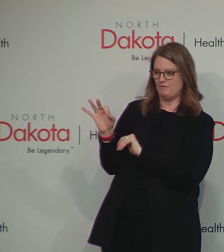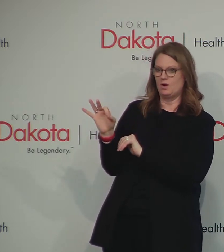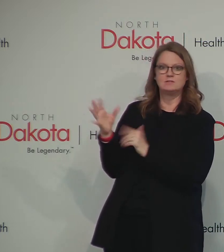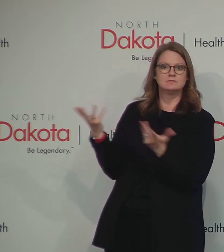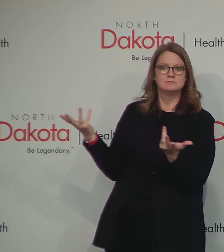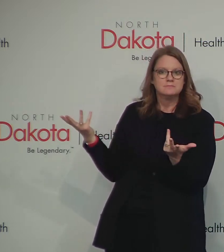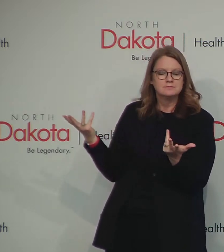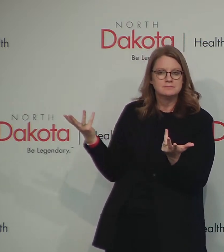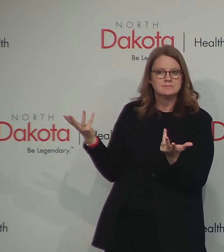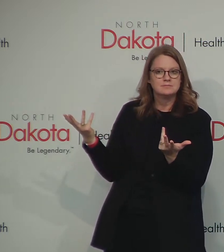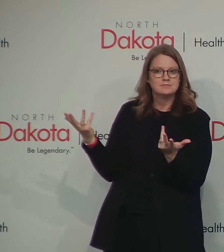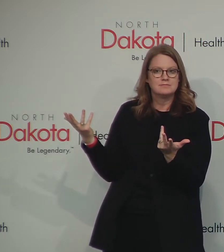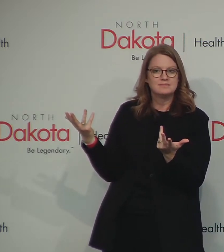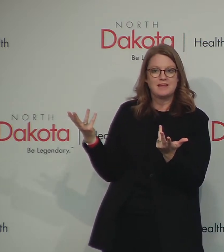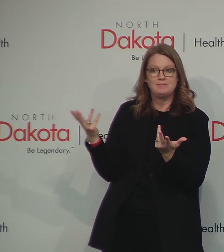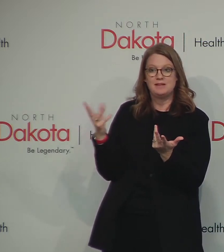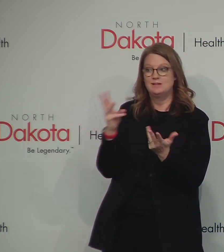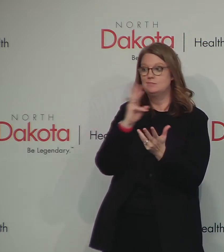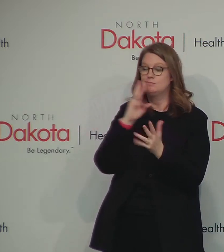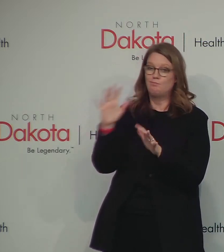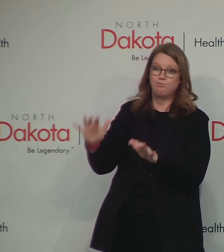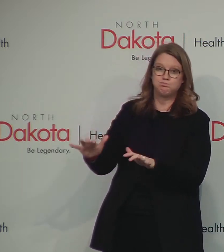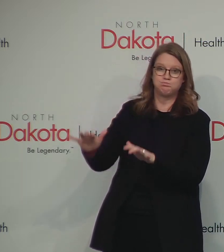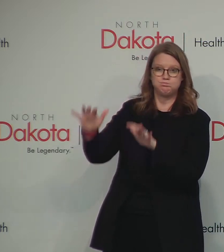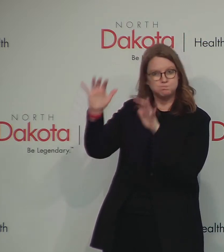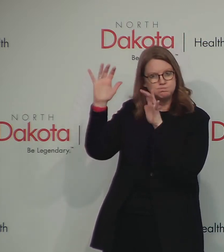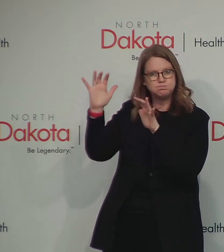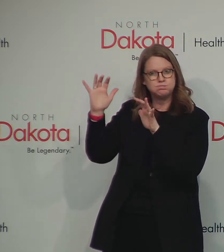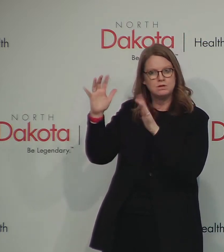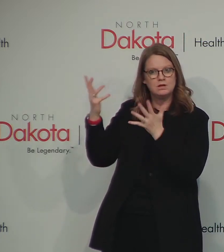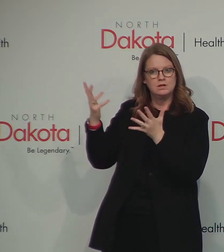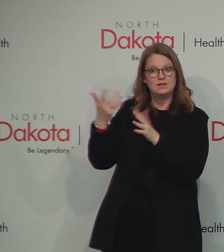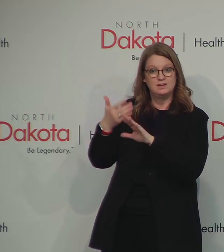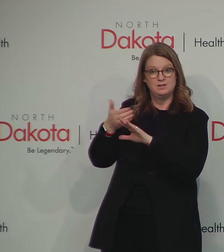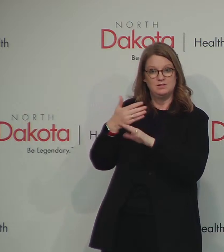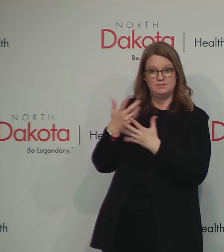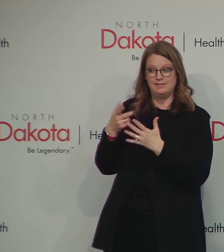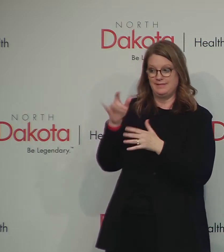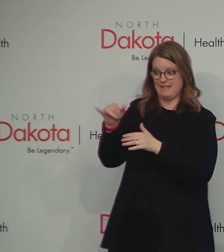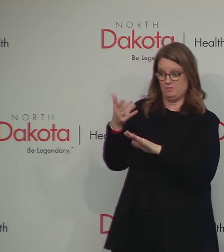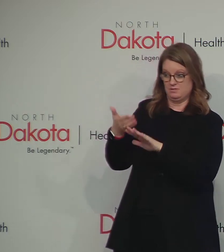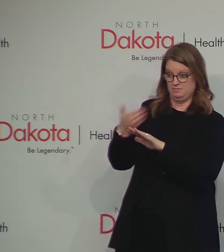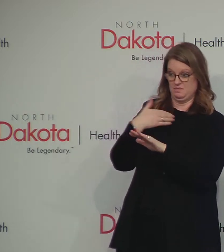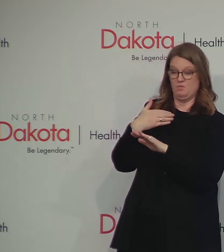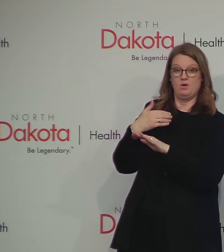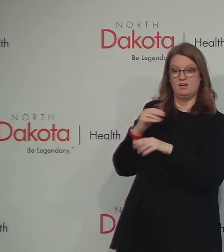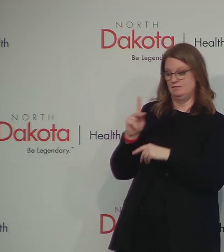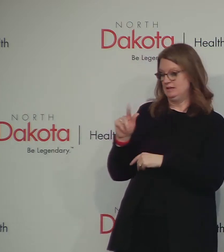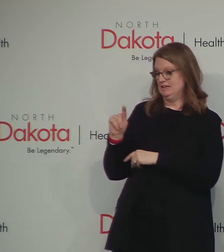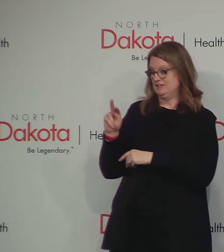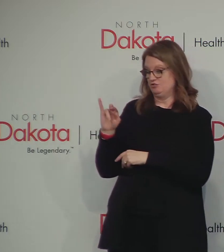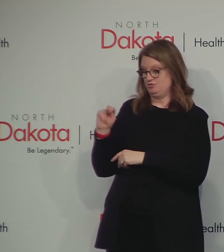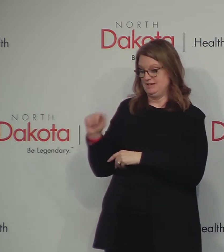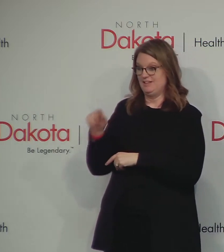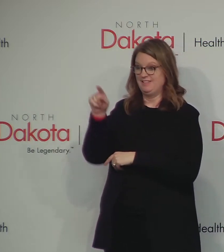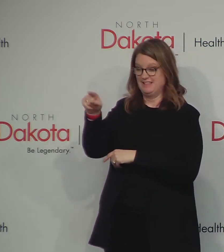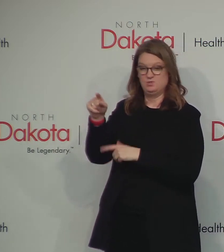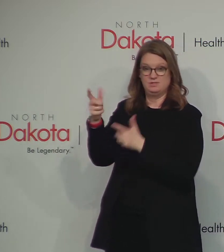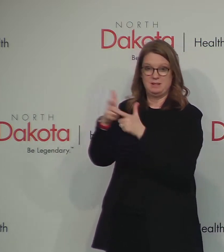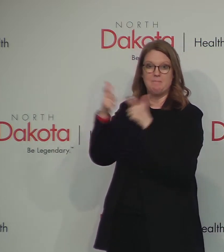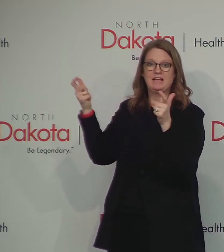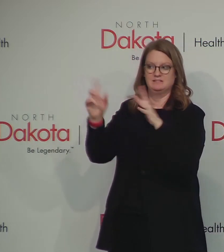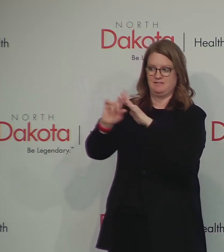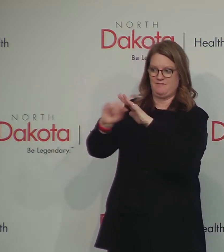was dikes were breached, and at that time, pre-Katrina, the largest evacuation in the United States